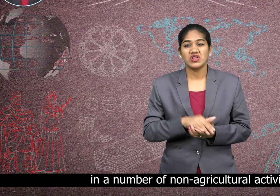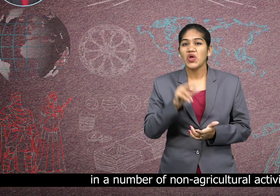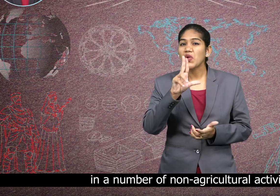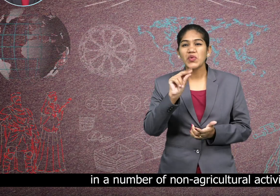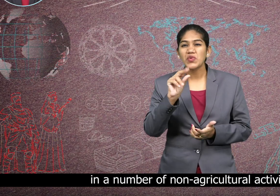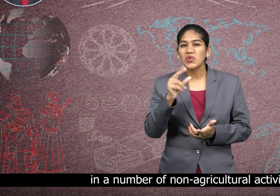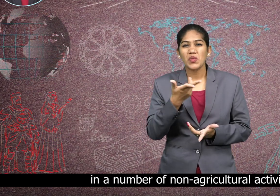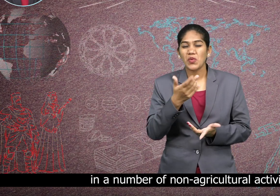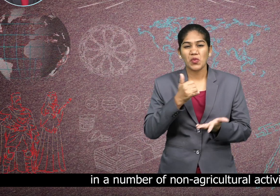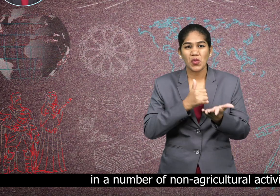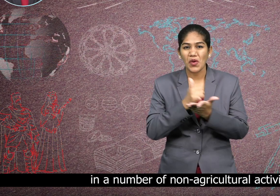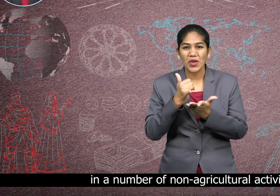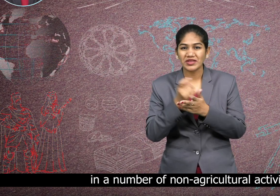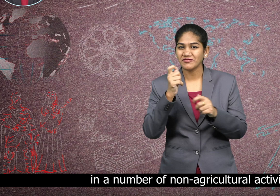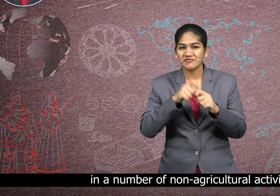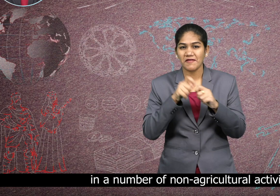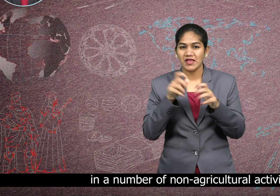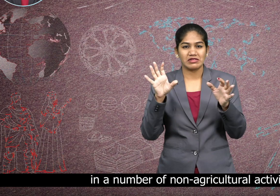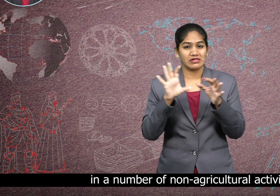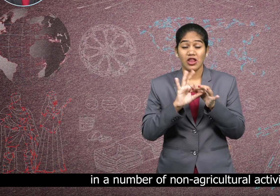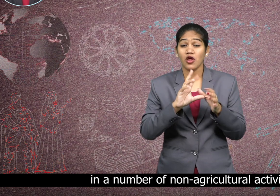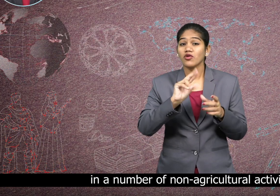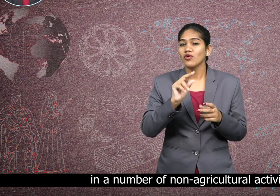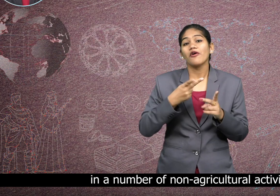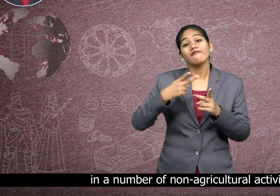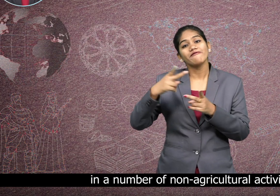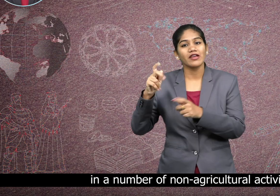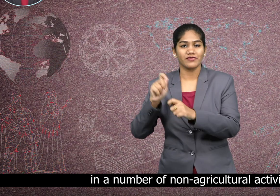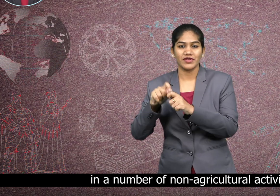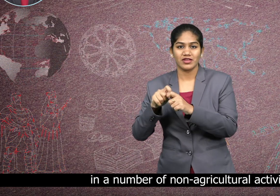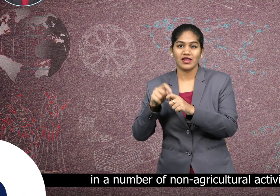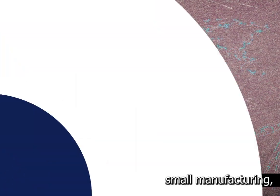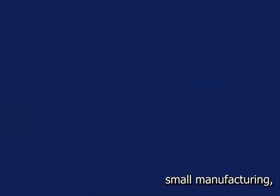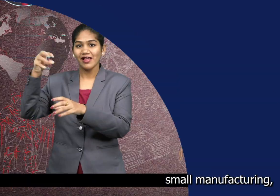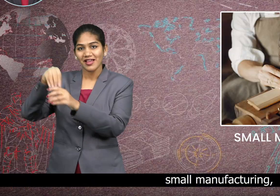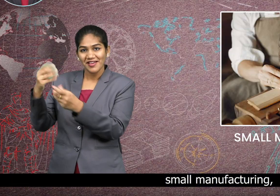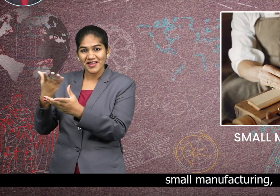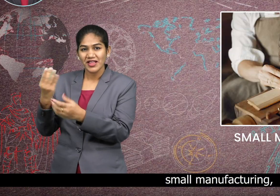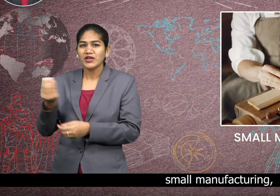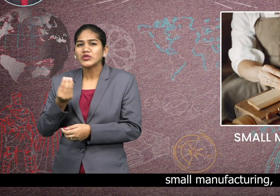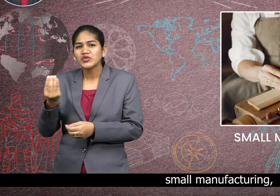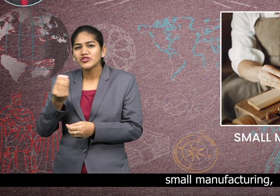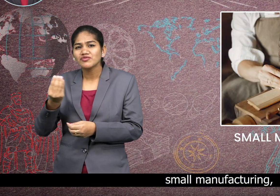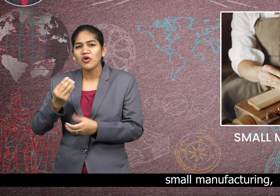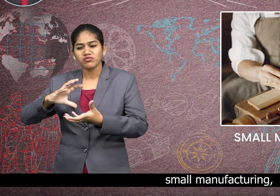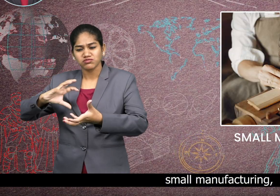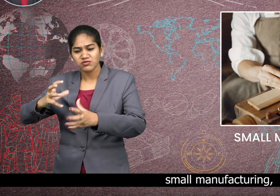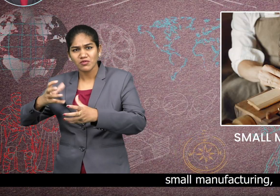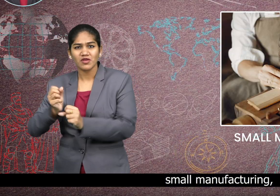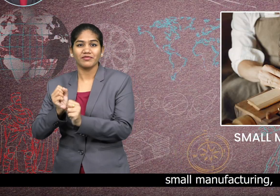non-agricultural activities, including small manufacturing,